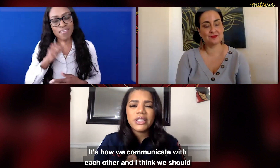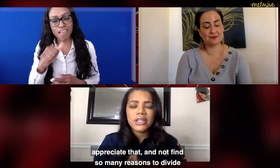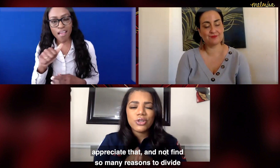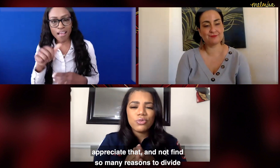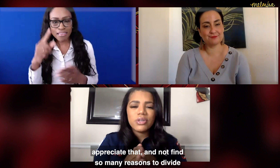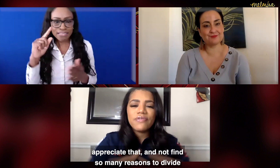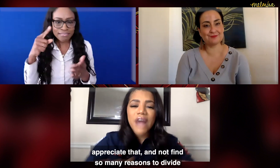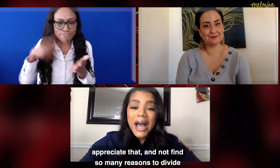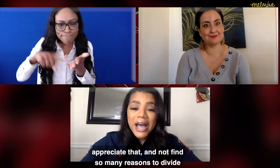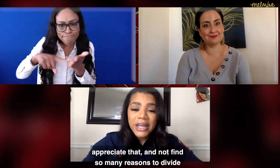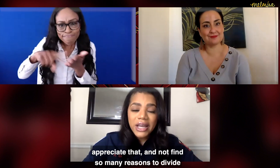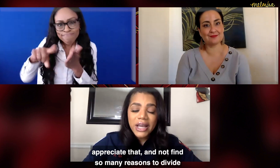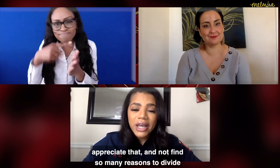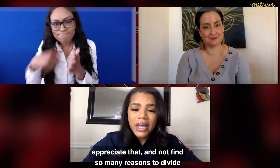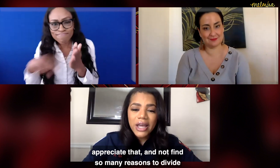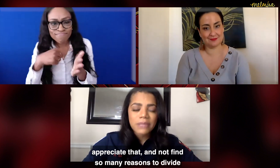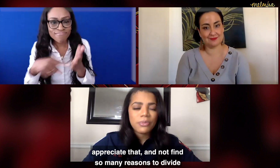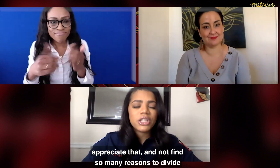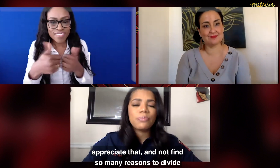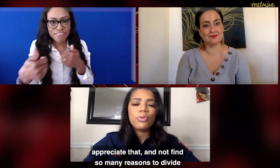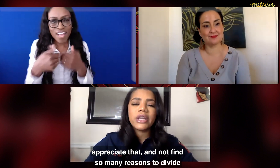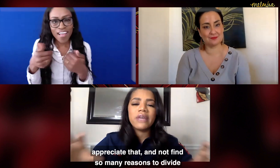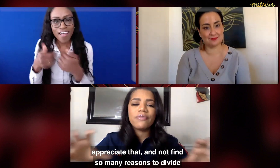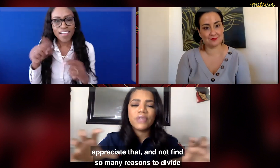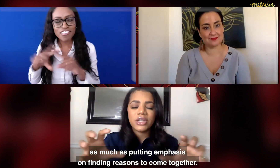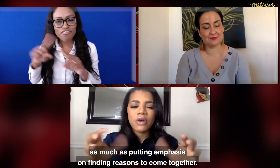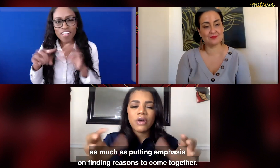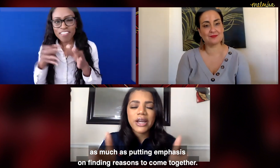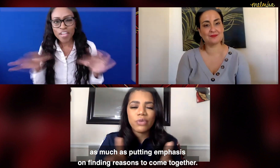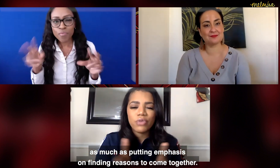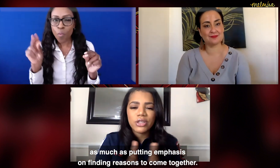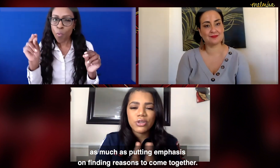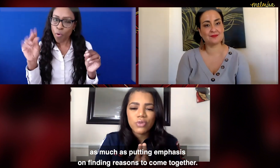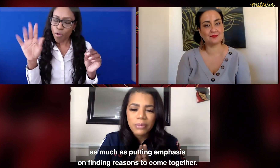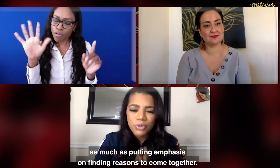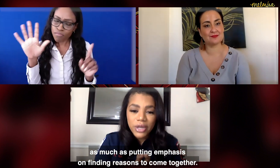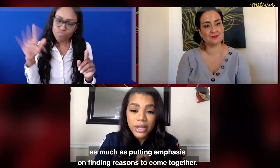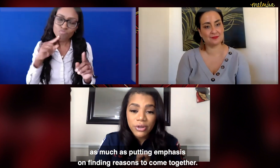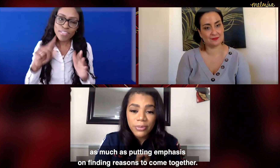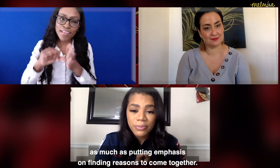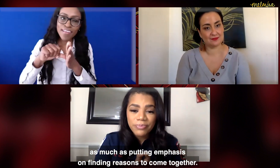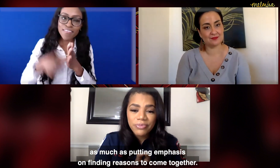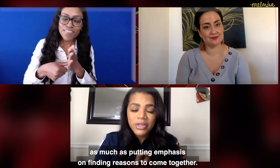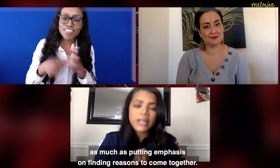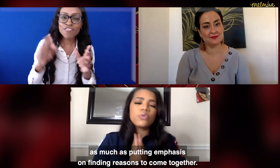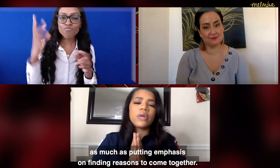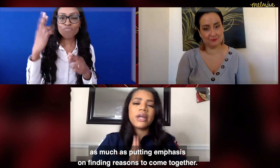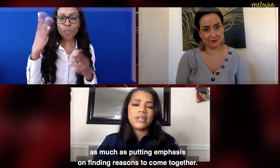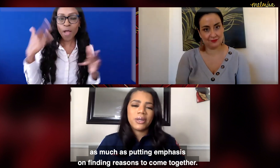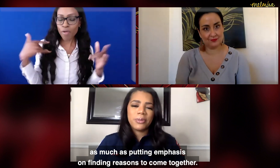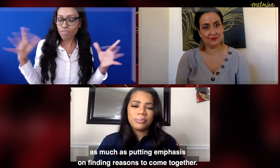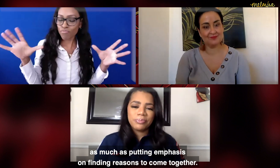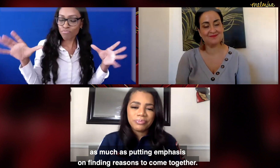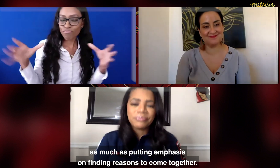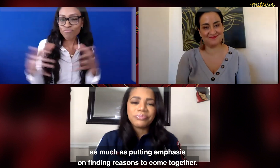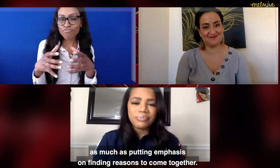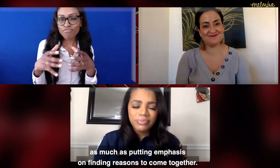many reasons to divide as much as putting emphasis on finding reasons to come together. That's what I think.